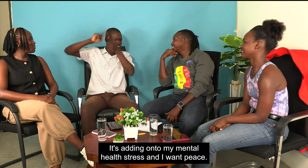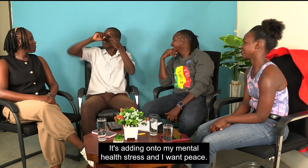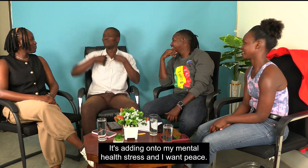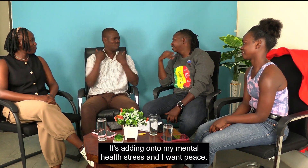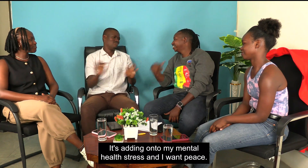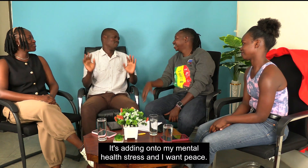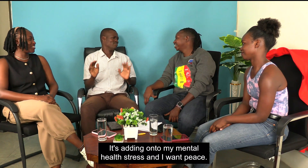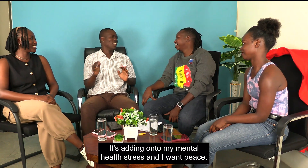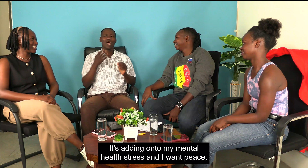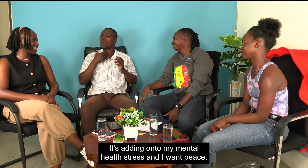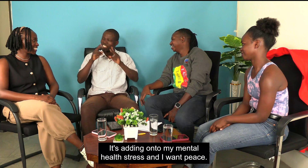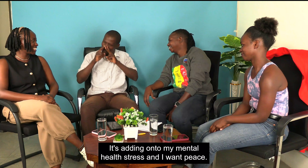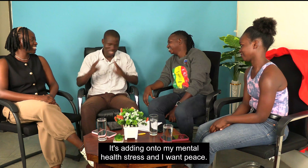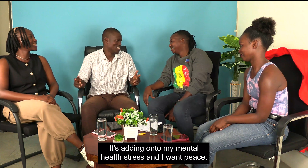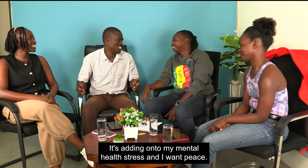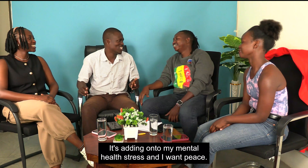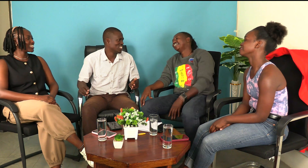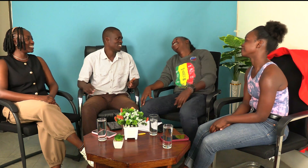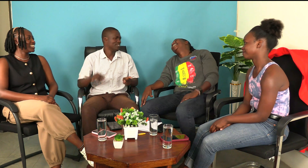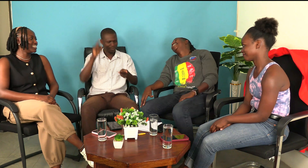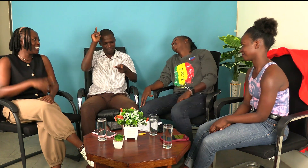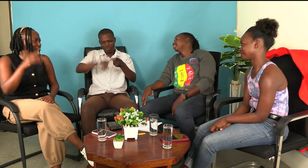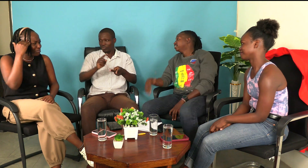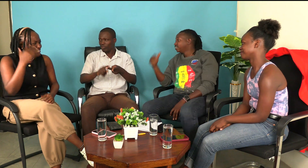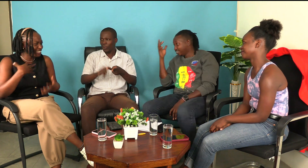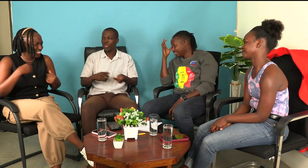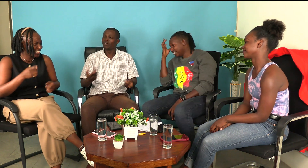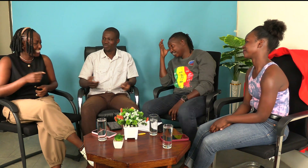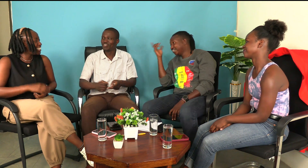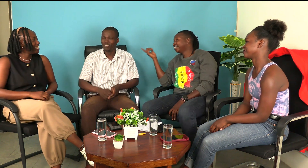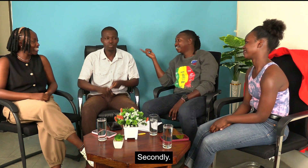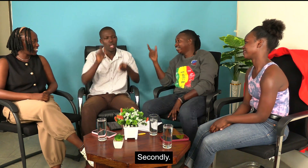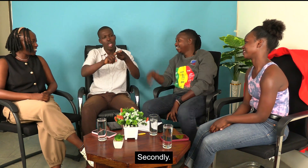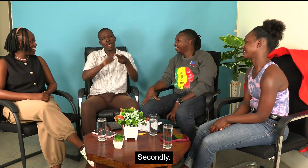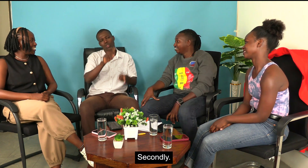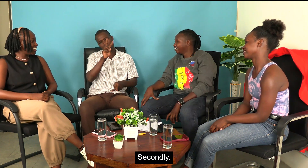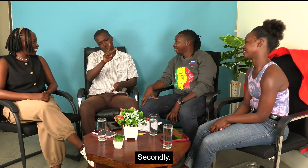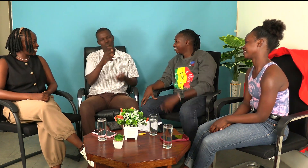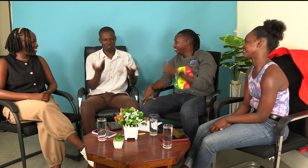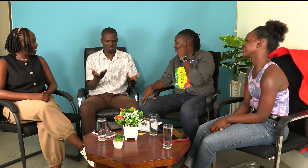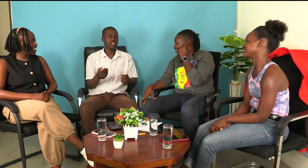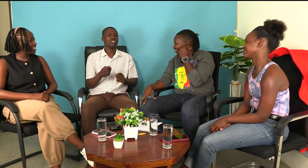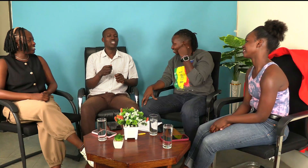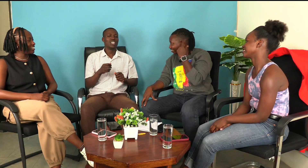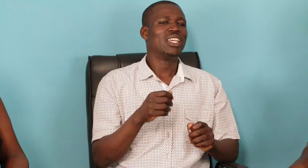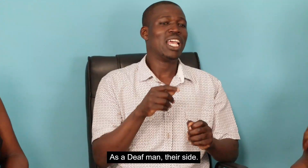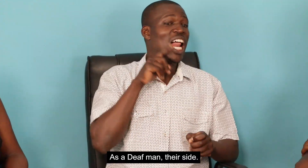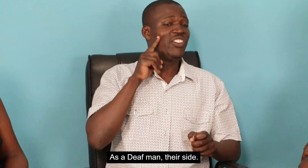So mental health has. I don't want to add stress on my life with that bother. So they're giving you mental health issues.